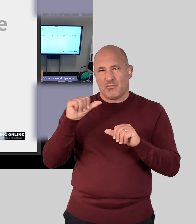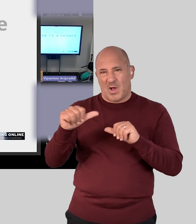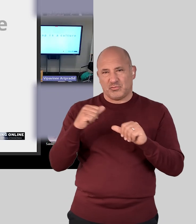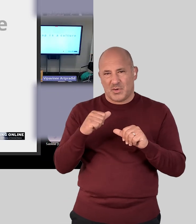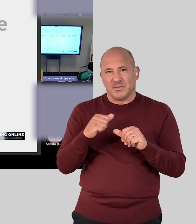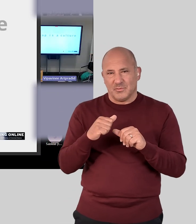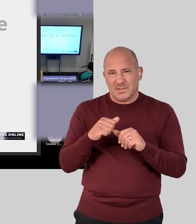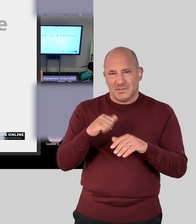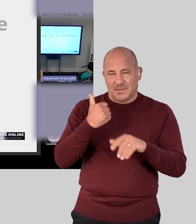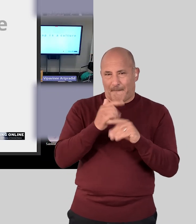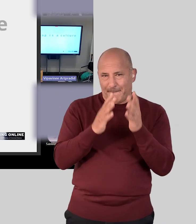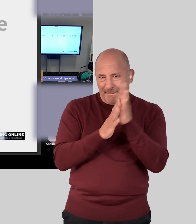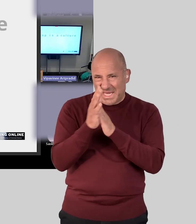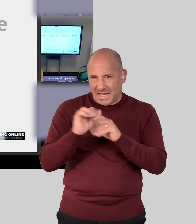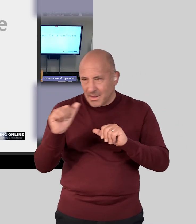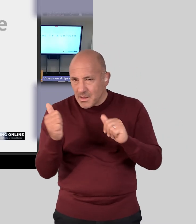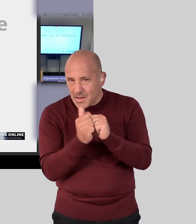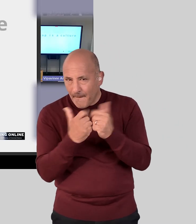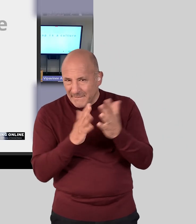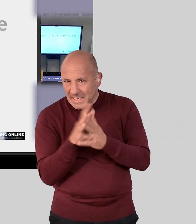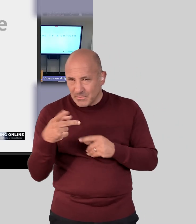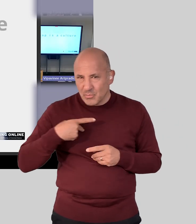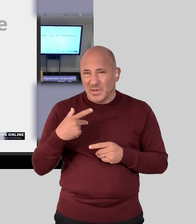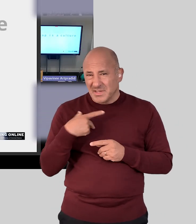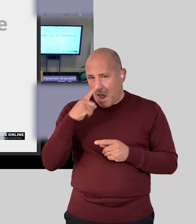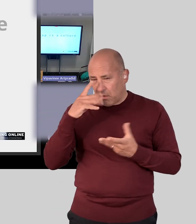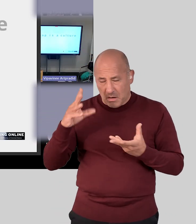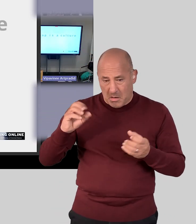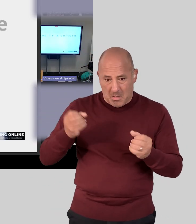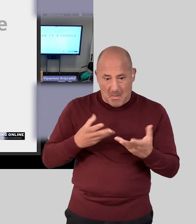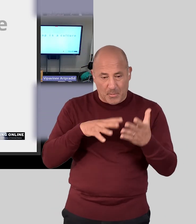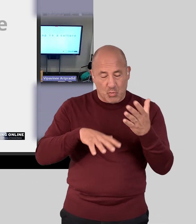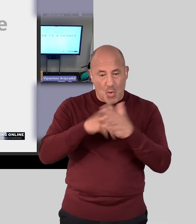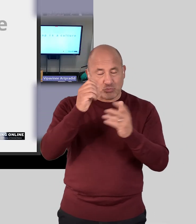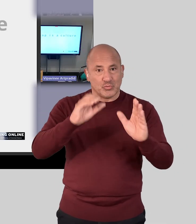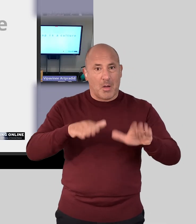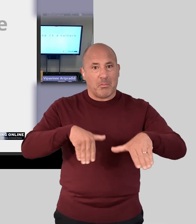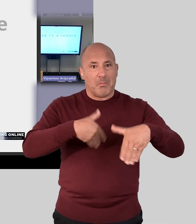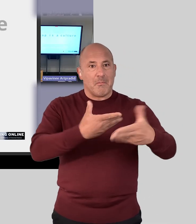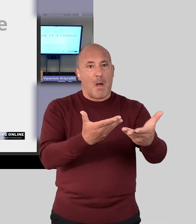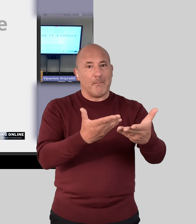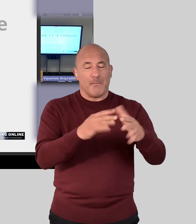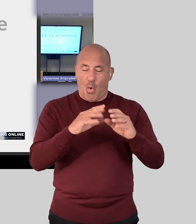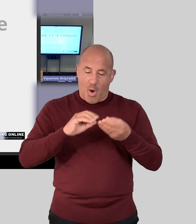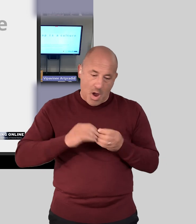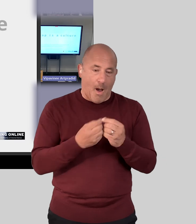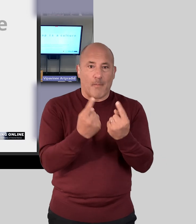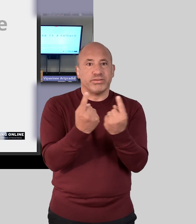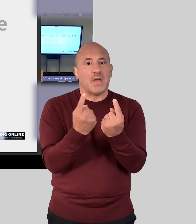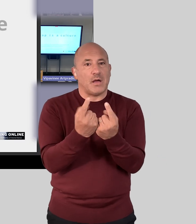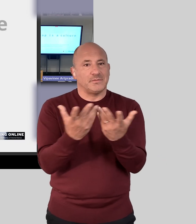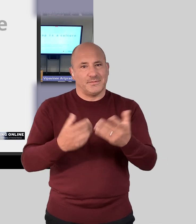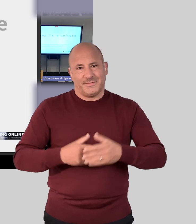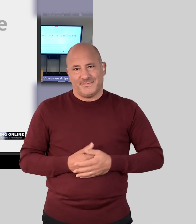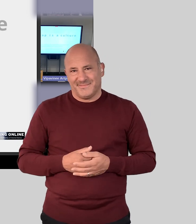of established meanings, which can yield a tangible cultural output or product.